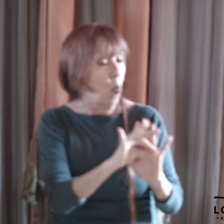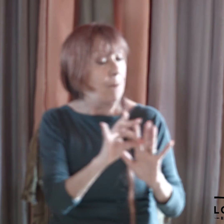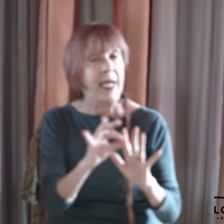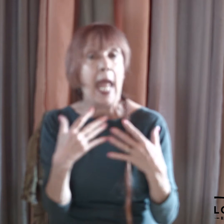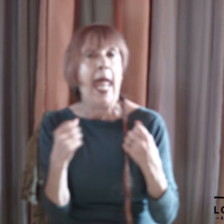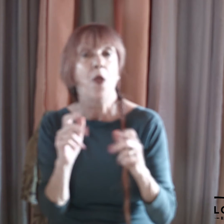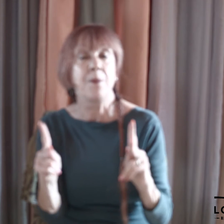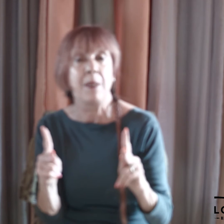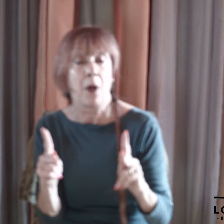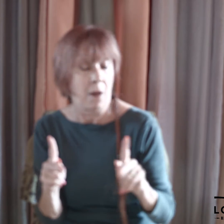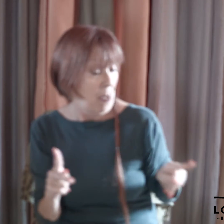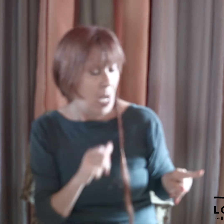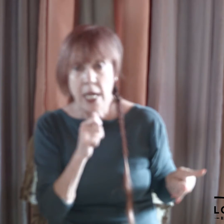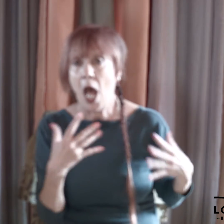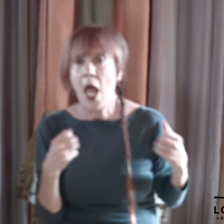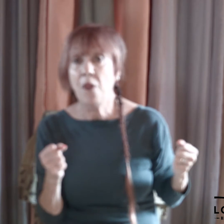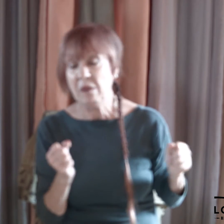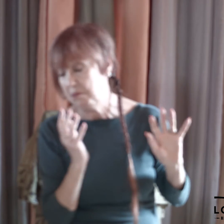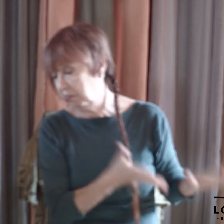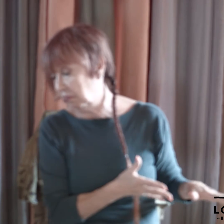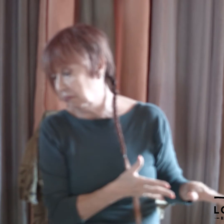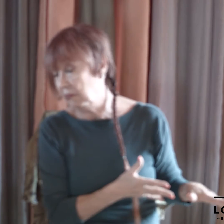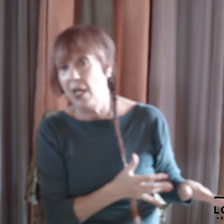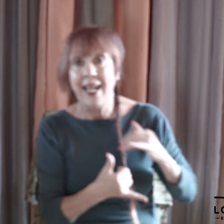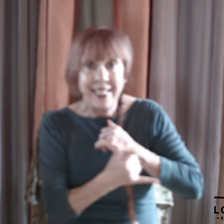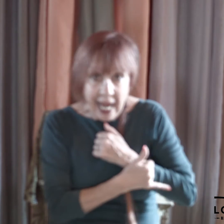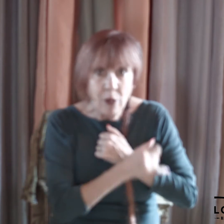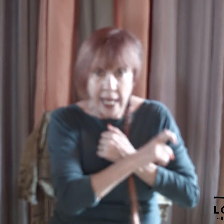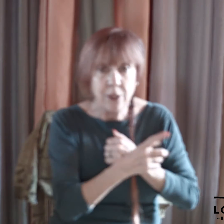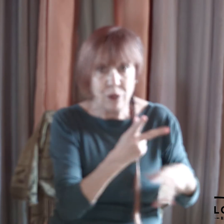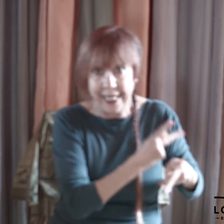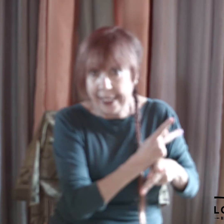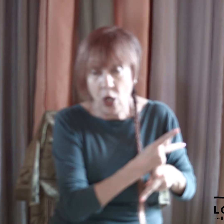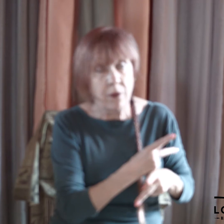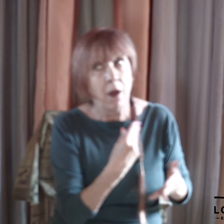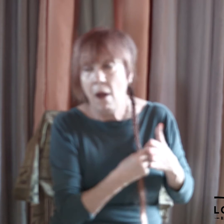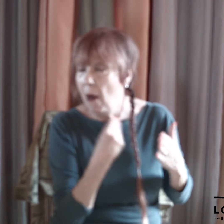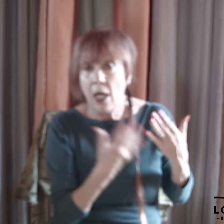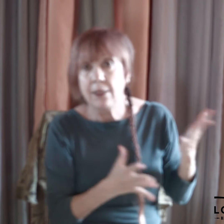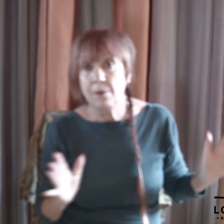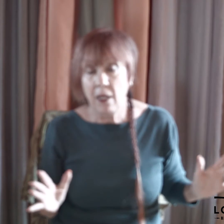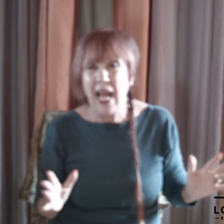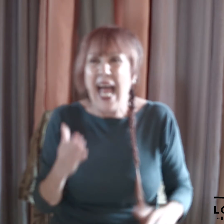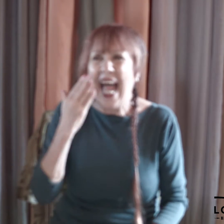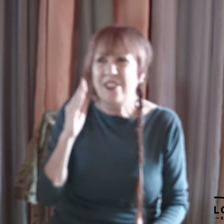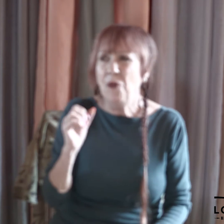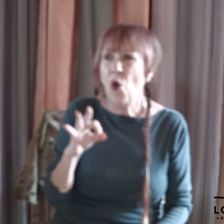to essentially county health to pick up, which made it really unaffordable. I don't know whether people will have the